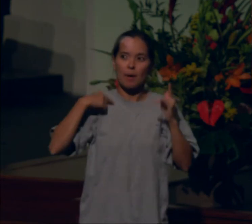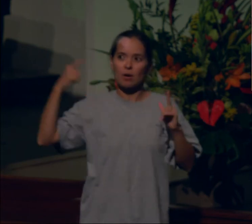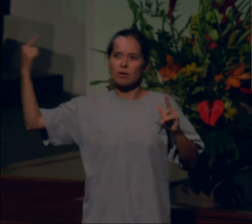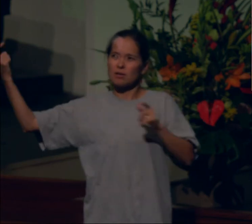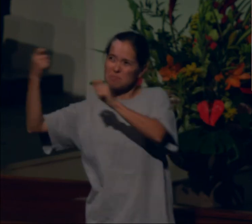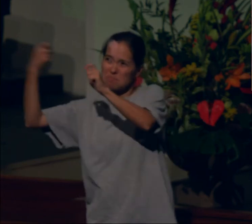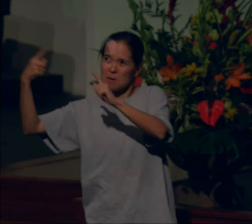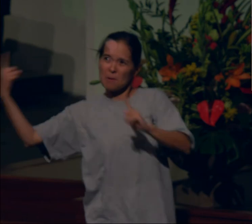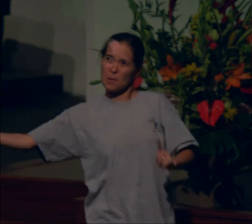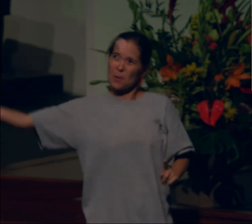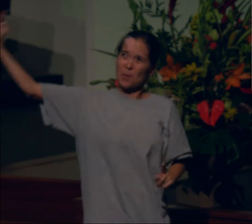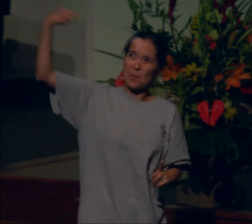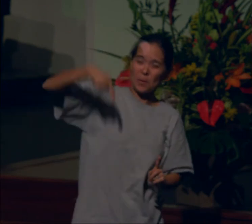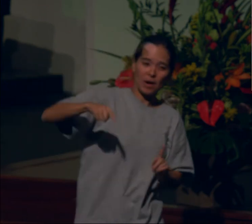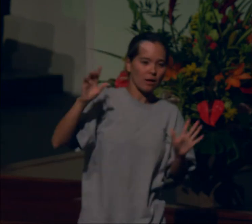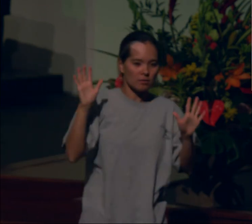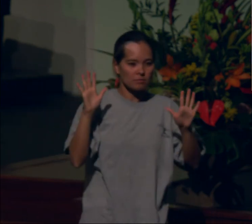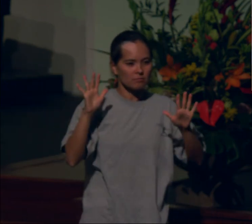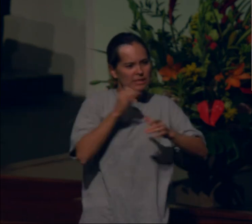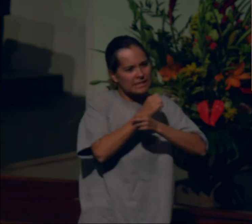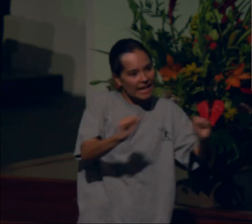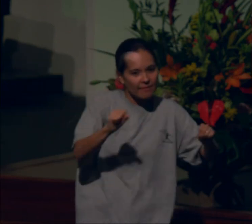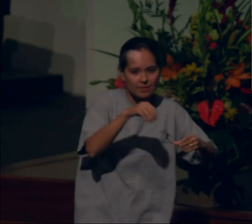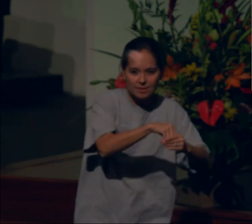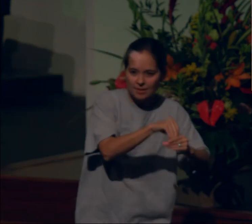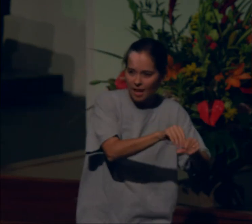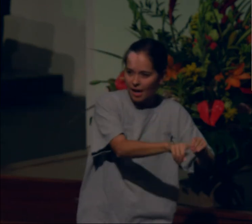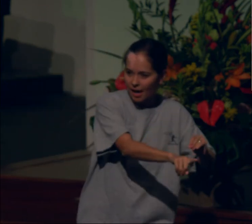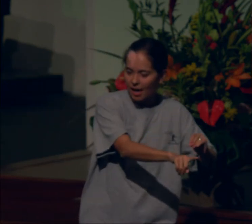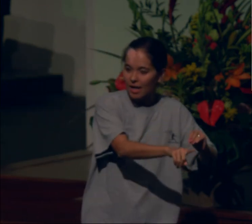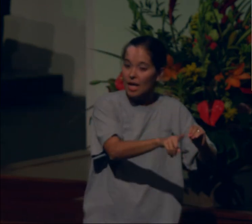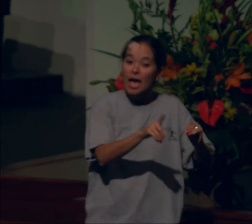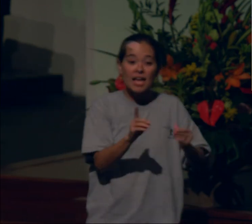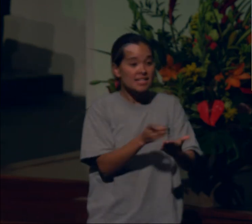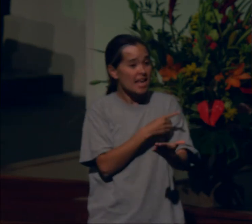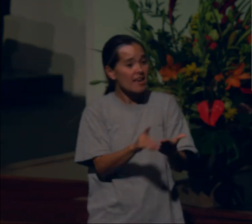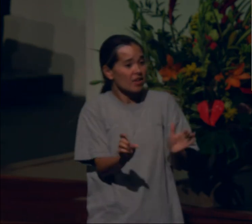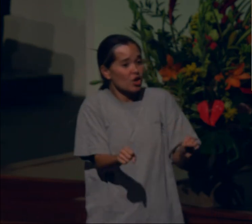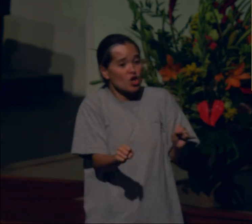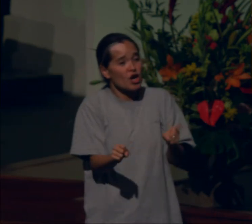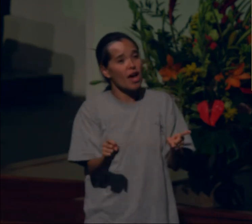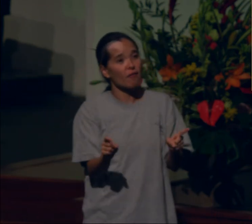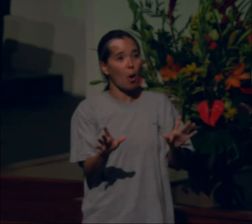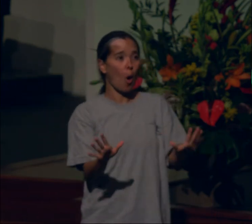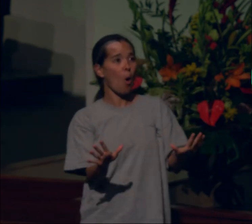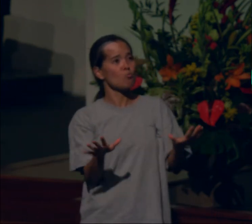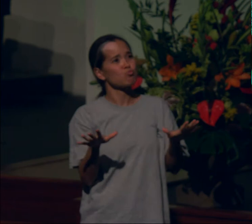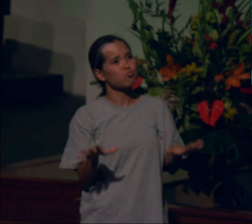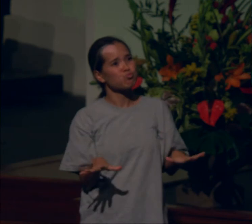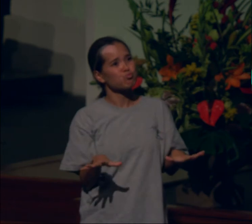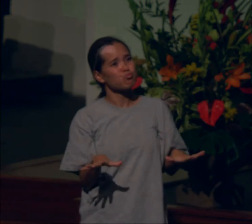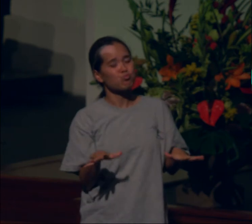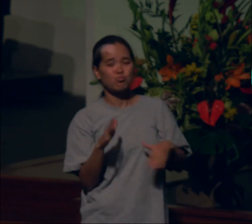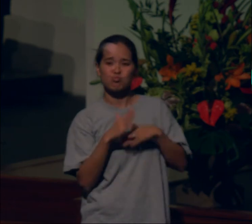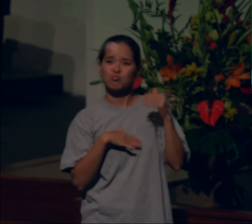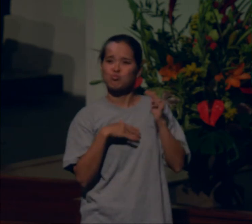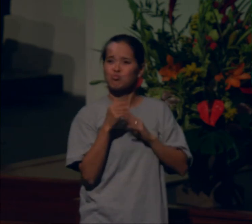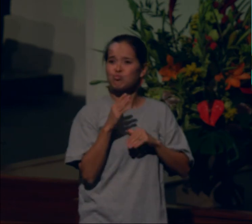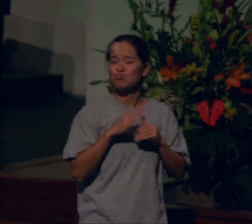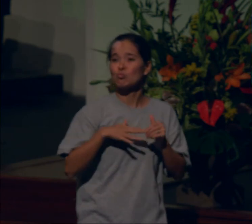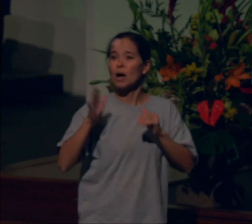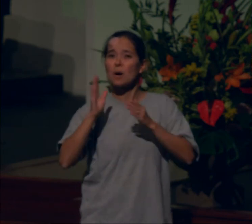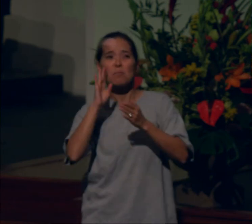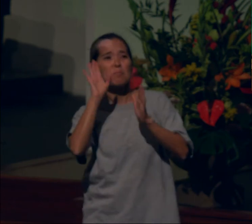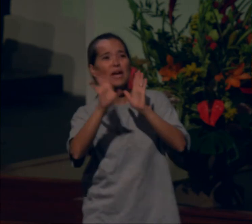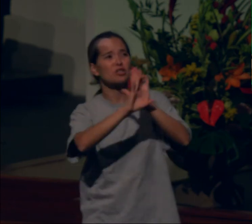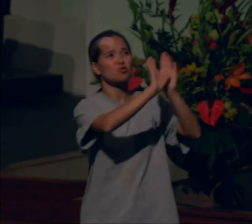him. And he thought, you know, David could have painted the walls and moved in furniture, hung